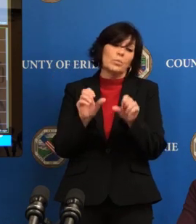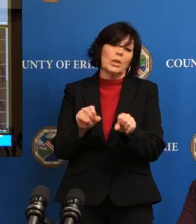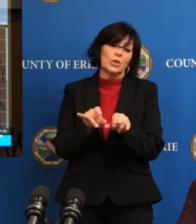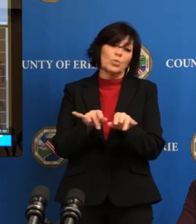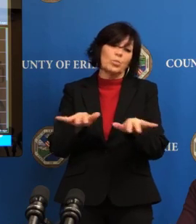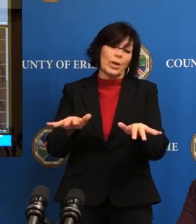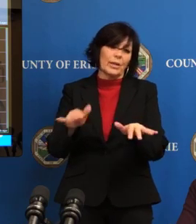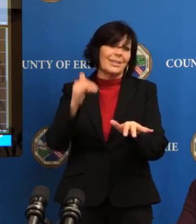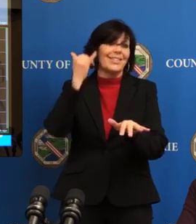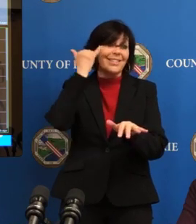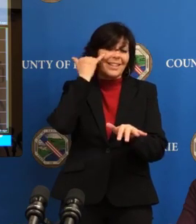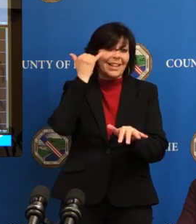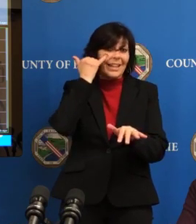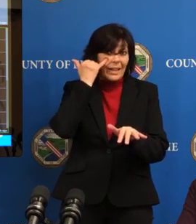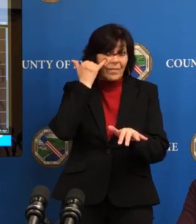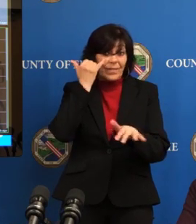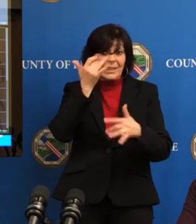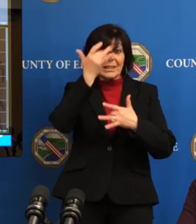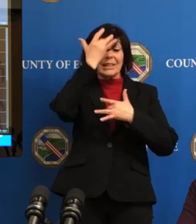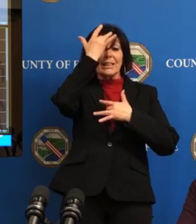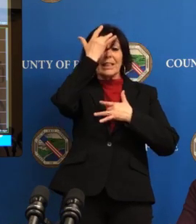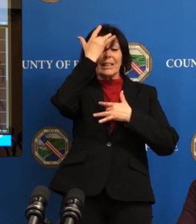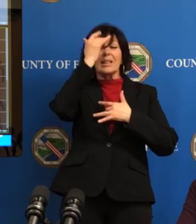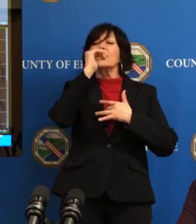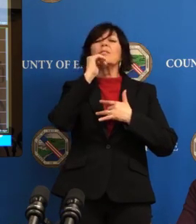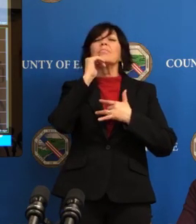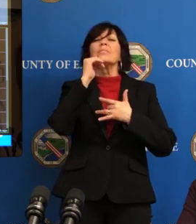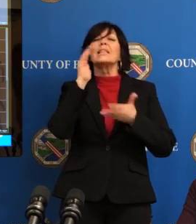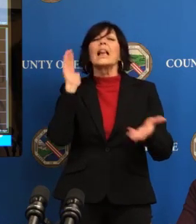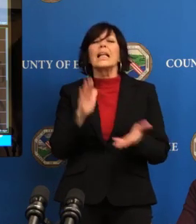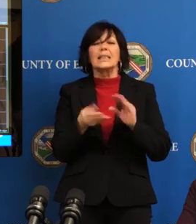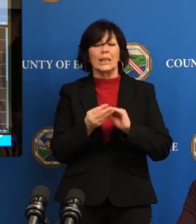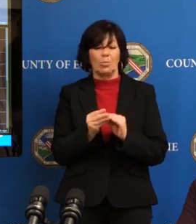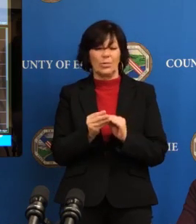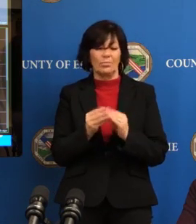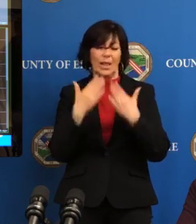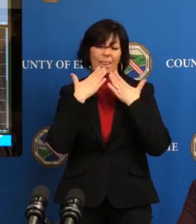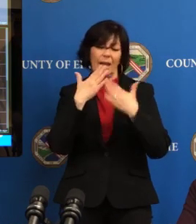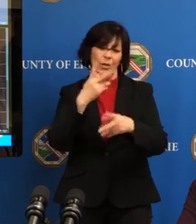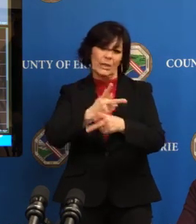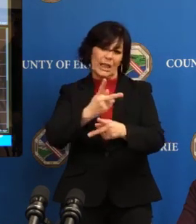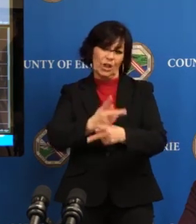spread, so if we have them, it's the least number possible. Thank you, everyone. Take care.